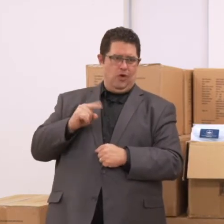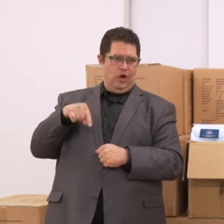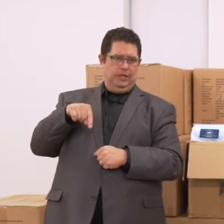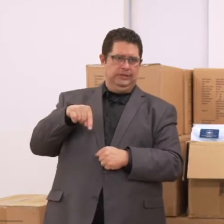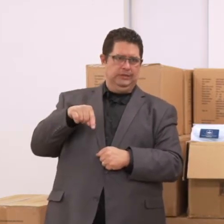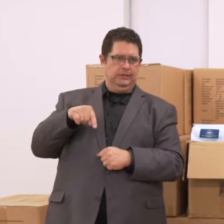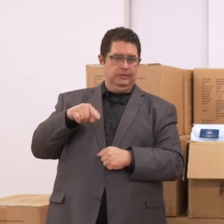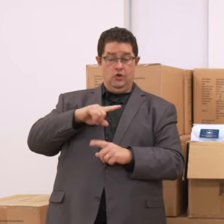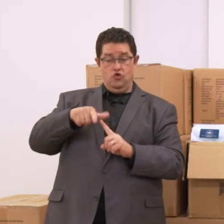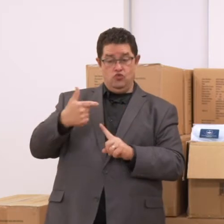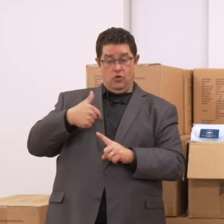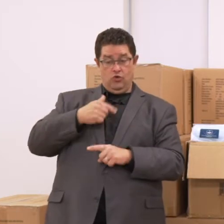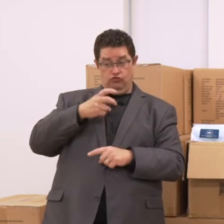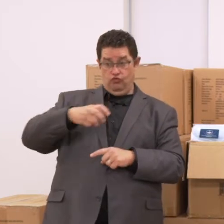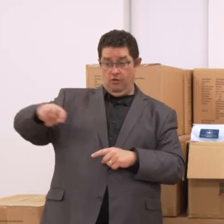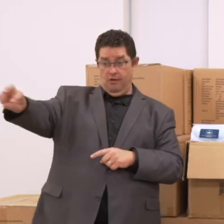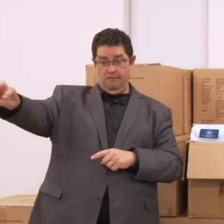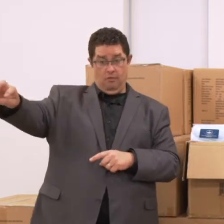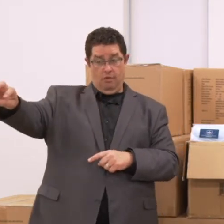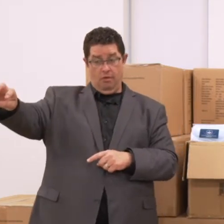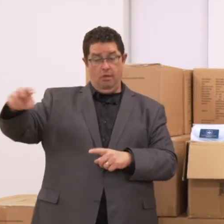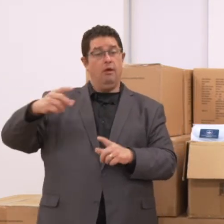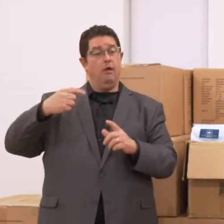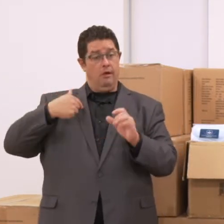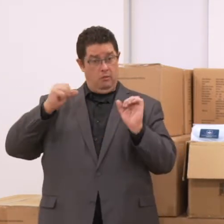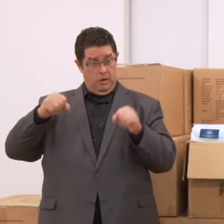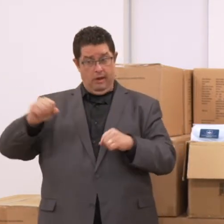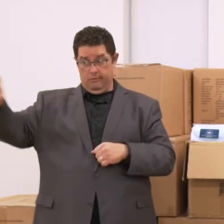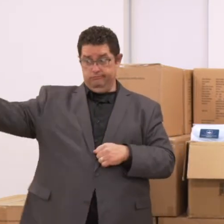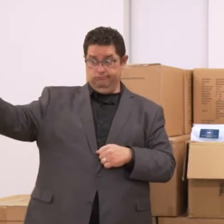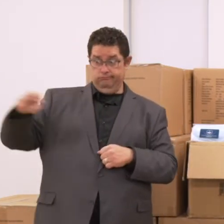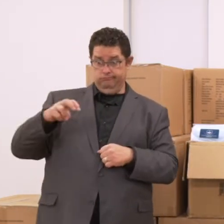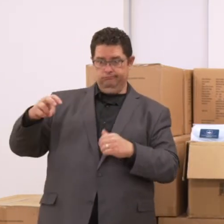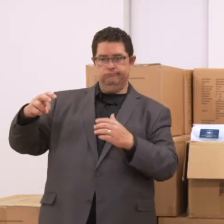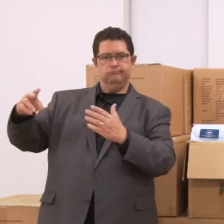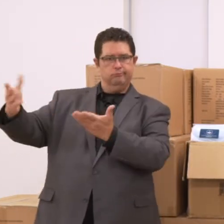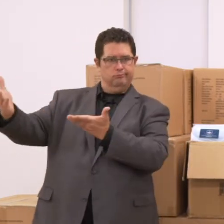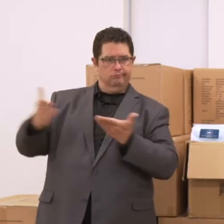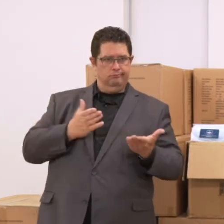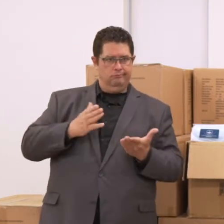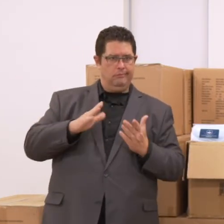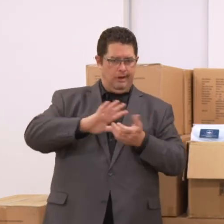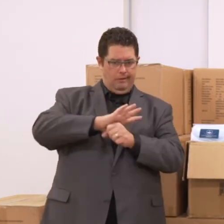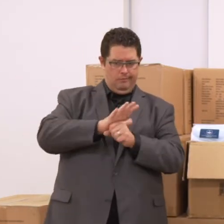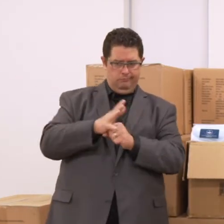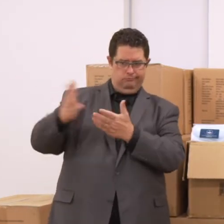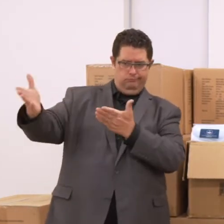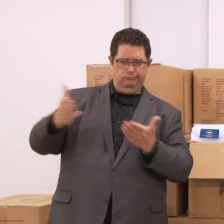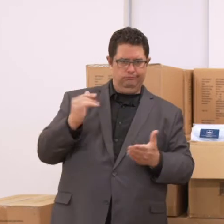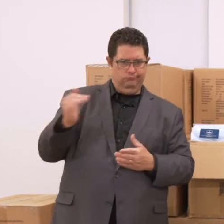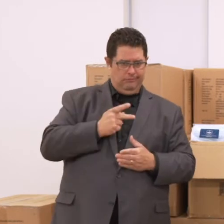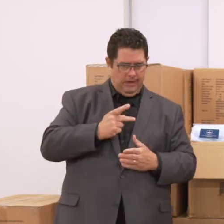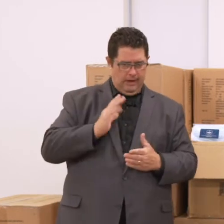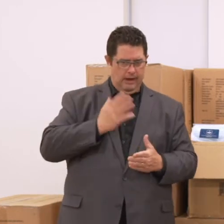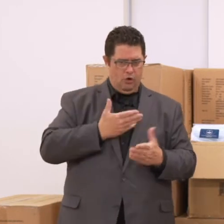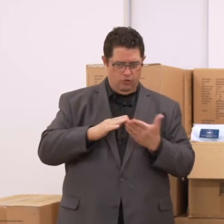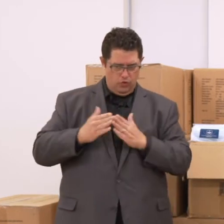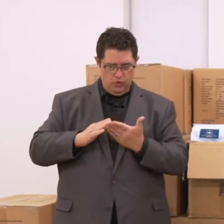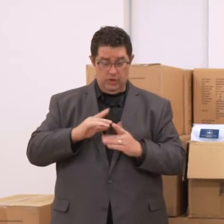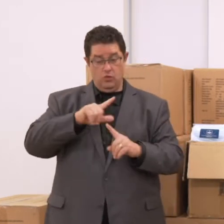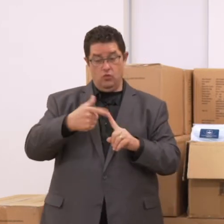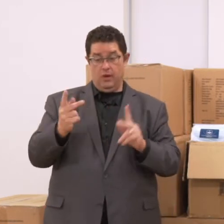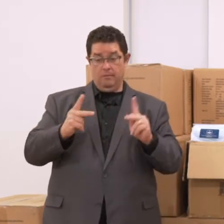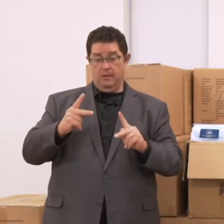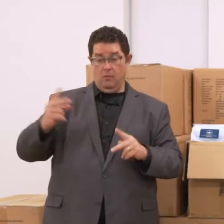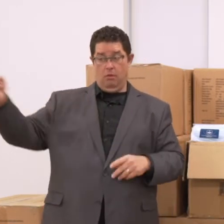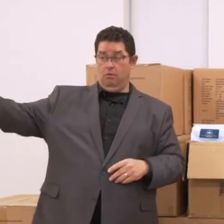travel to other parts of the region, we can bring the virus back to our homes in our community. When visitors come to our region and our community